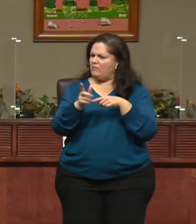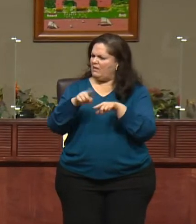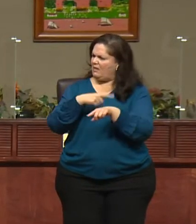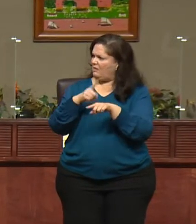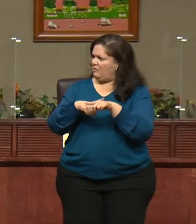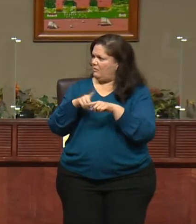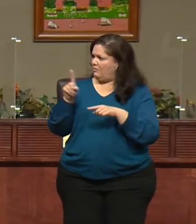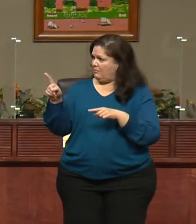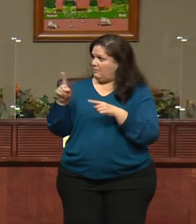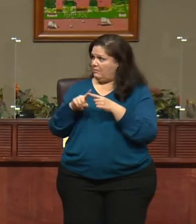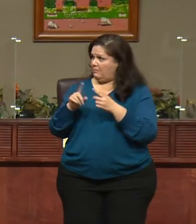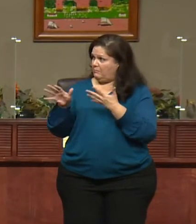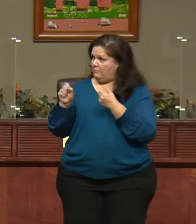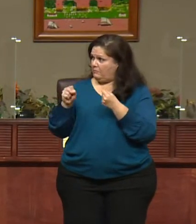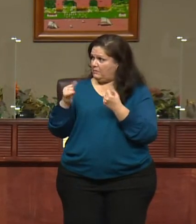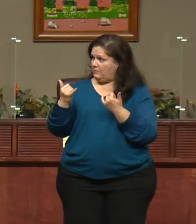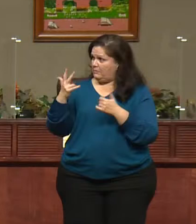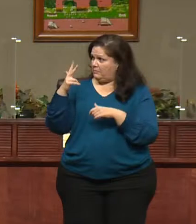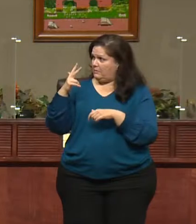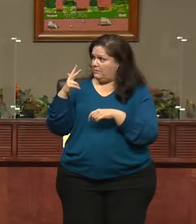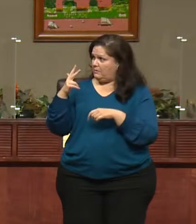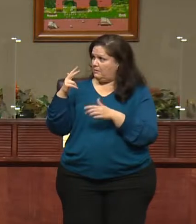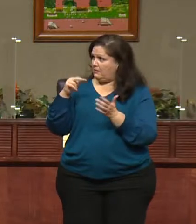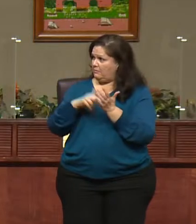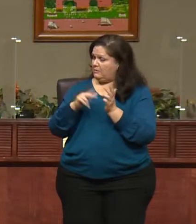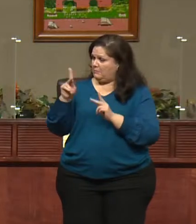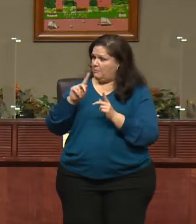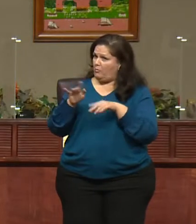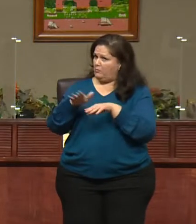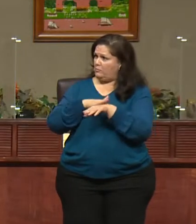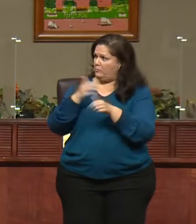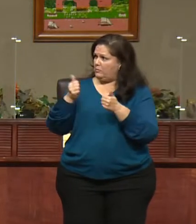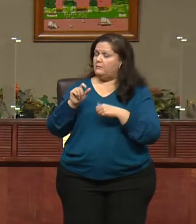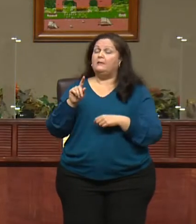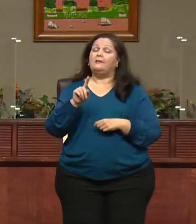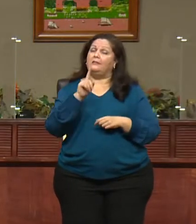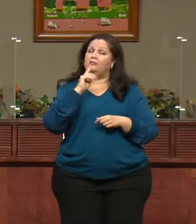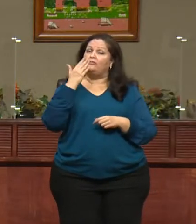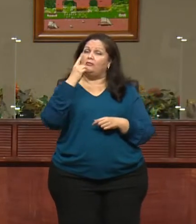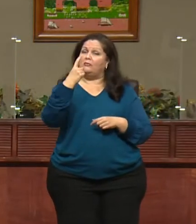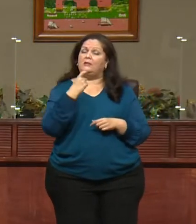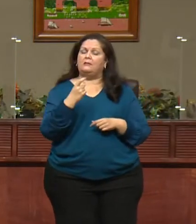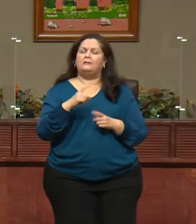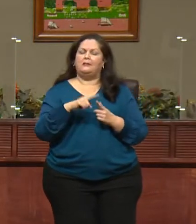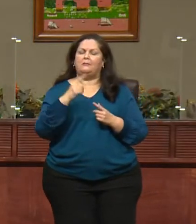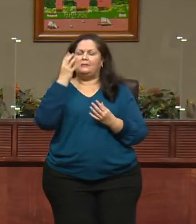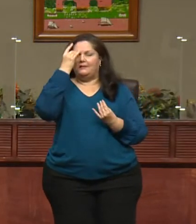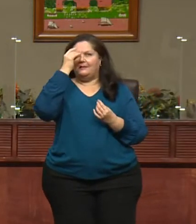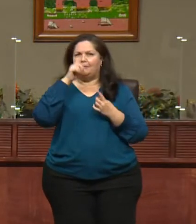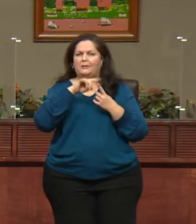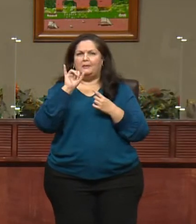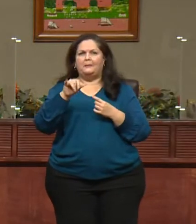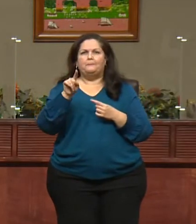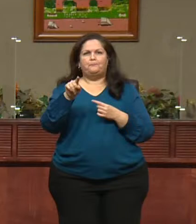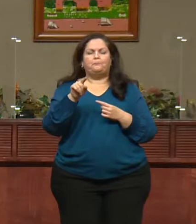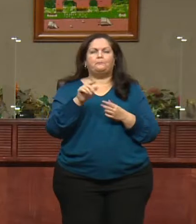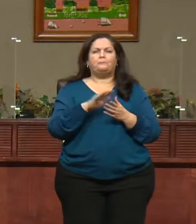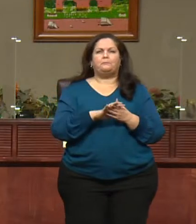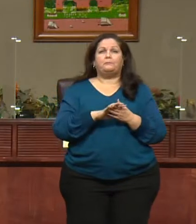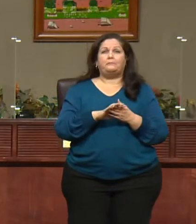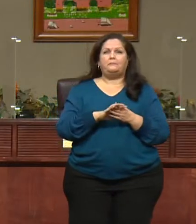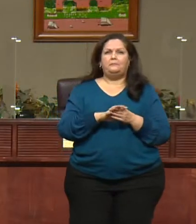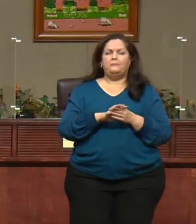increase now that you're going up to 3,000? That's actually a very good question. And I was thinking about an answer for that question in my